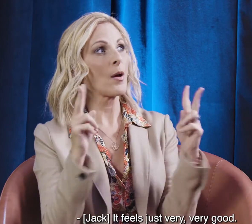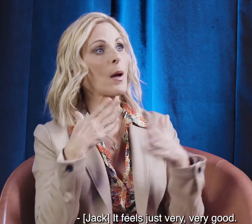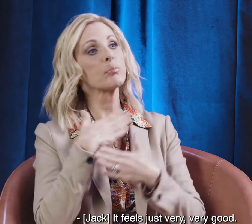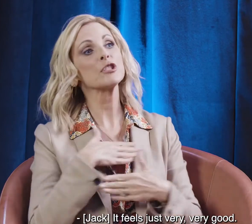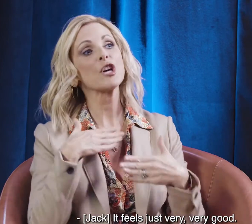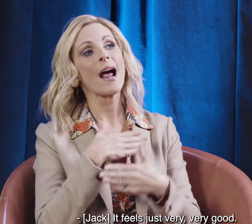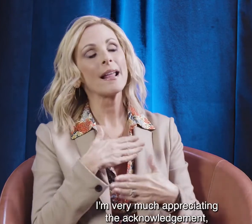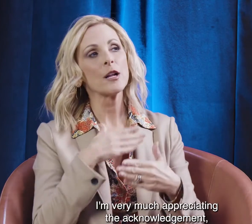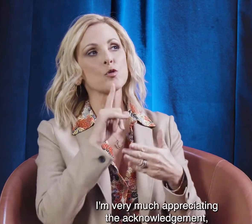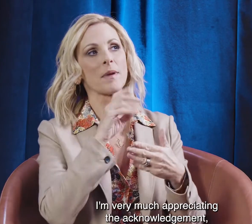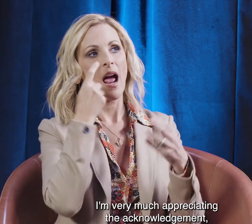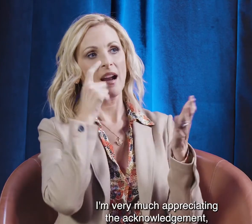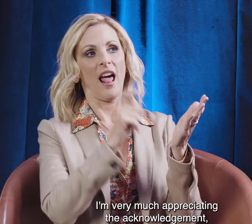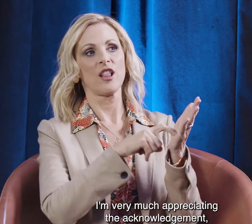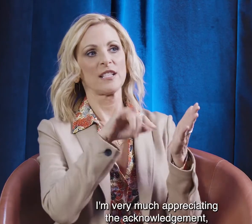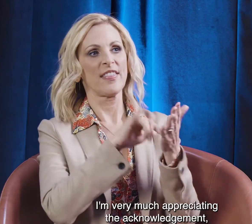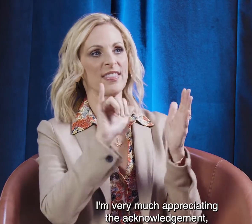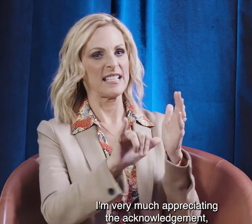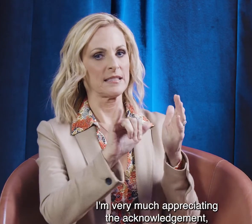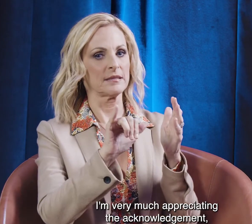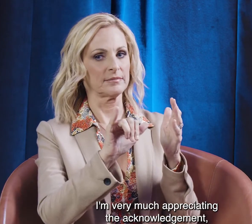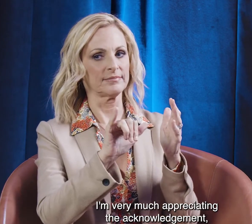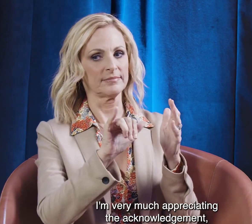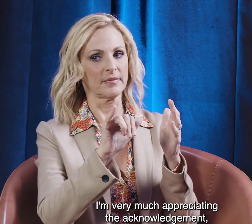good. I'm very much appreciating the acknowledgement